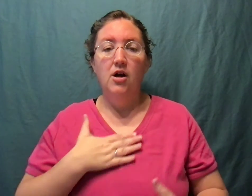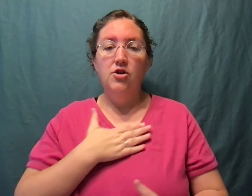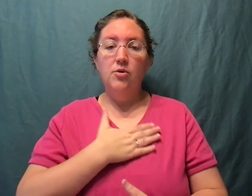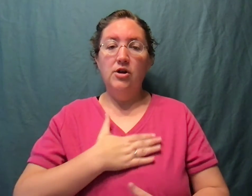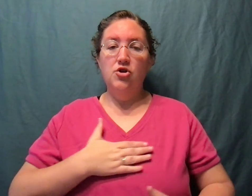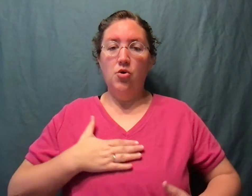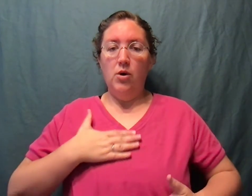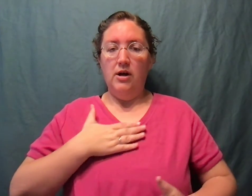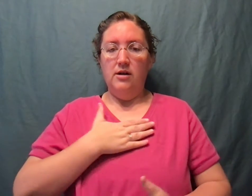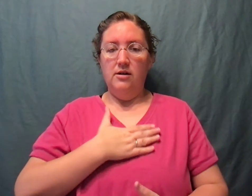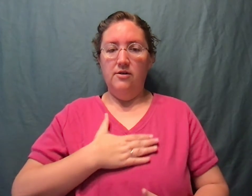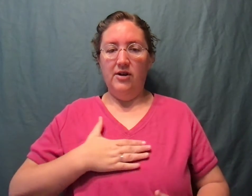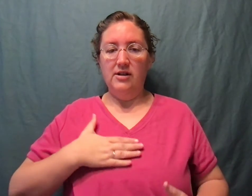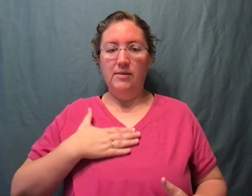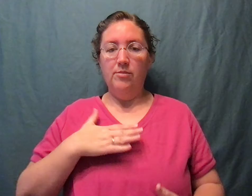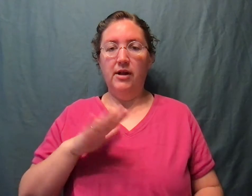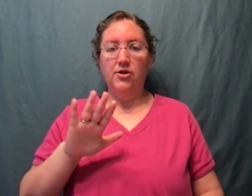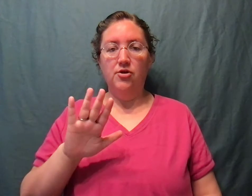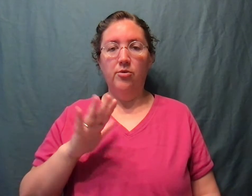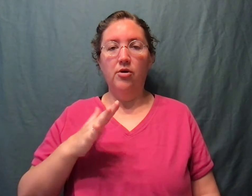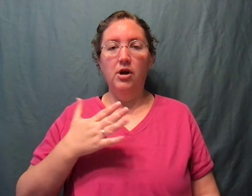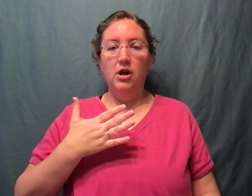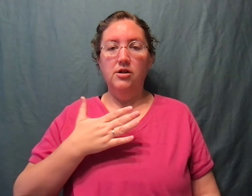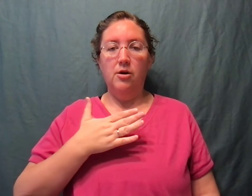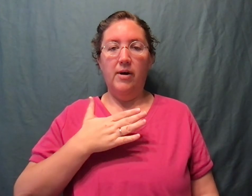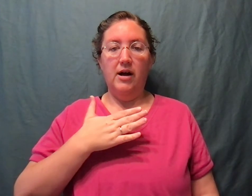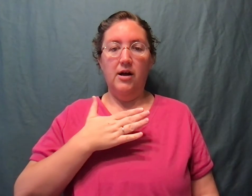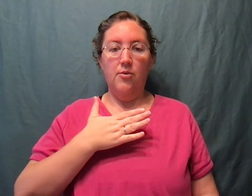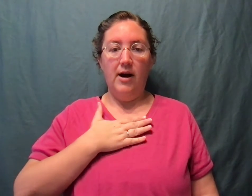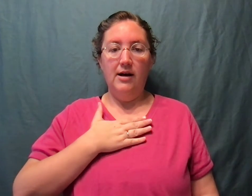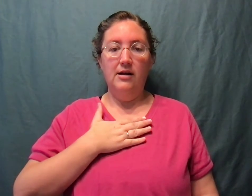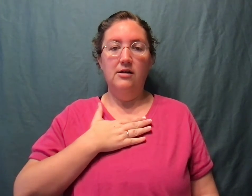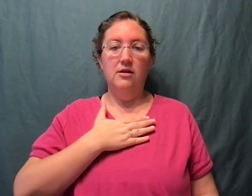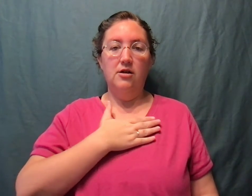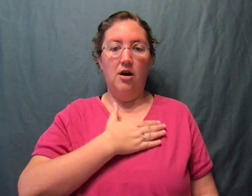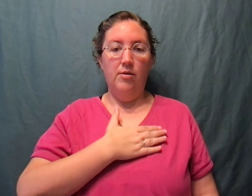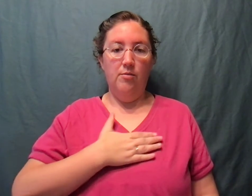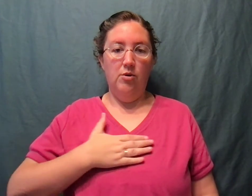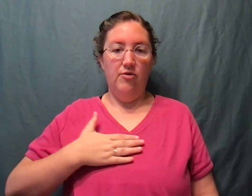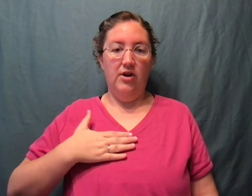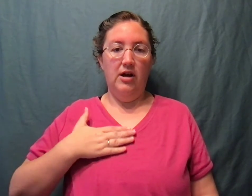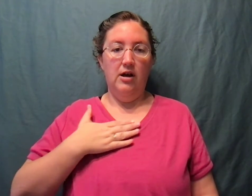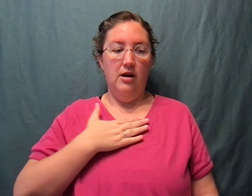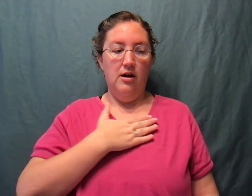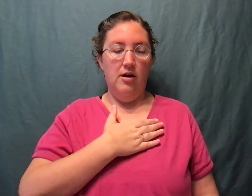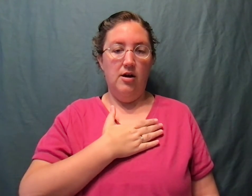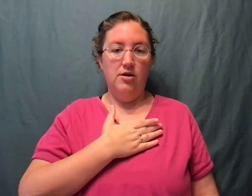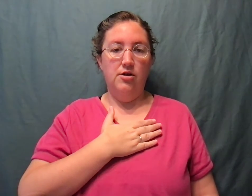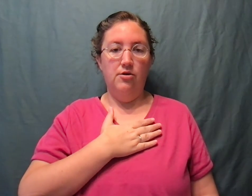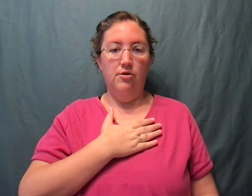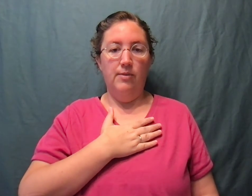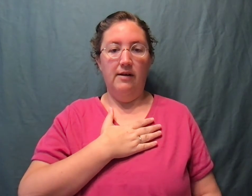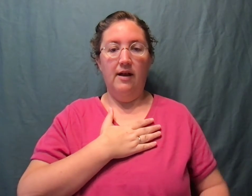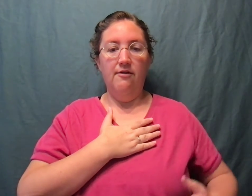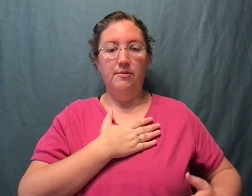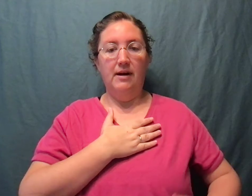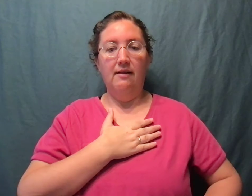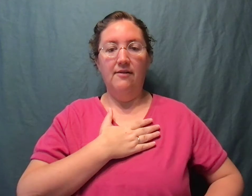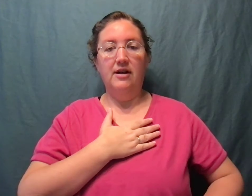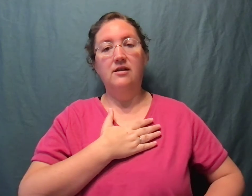To enjoy, to find something pleasurable. So my right hand is on top, moving to my left. My left hand is the